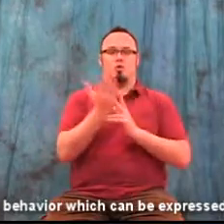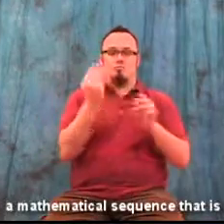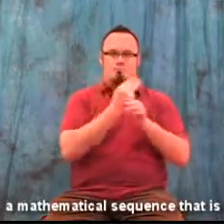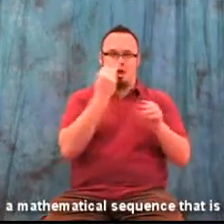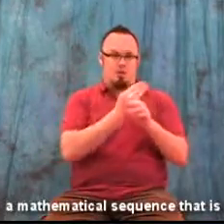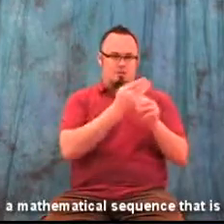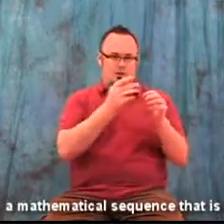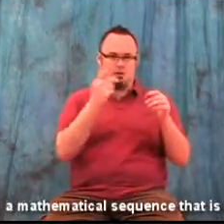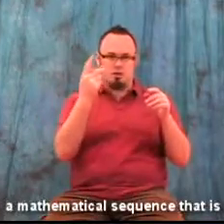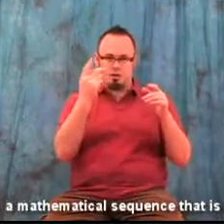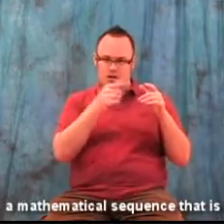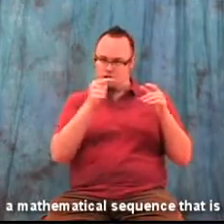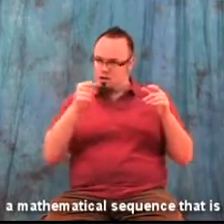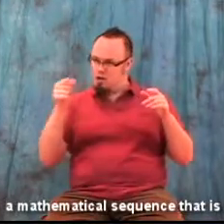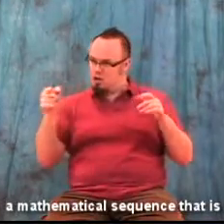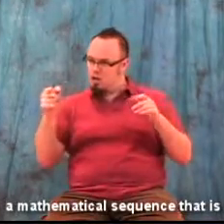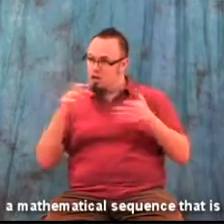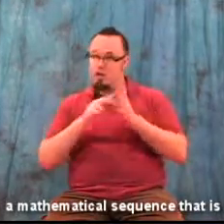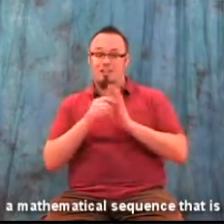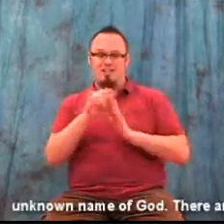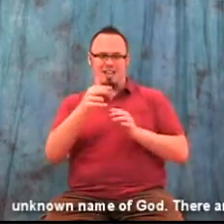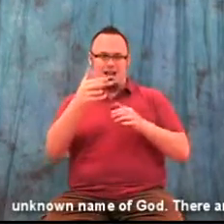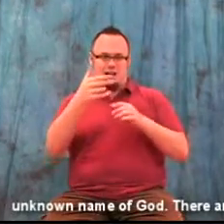sequence that is an unknown name of God.